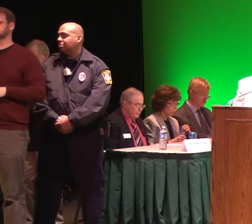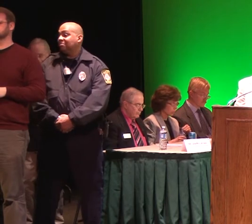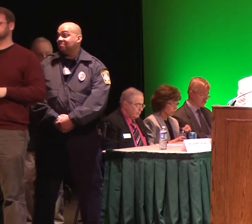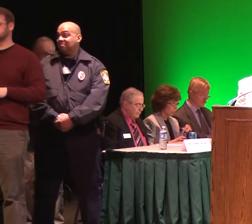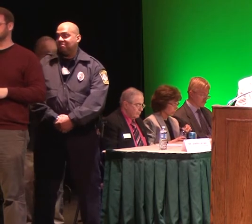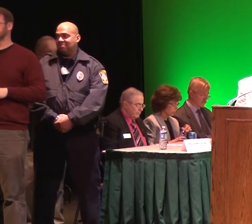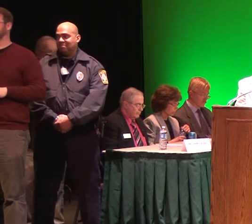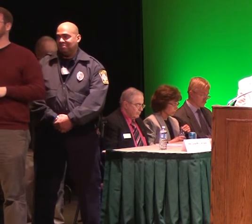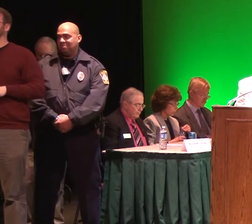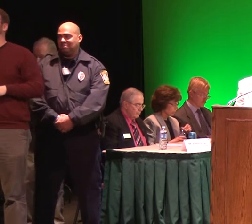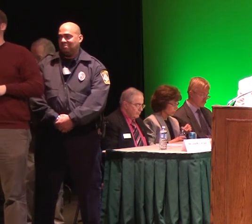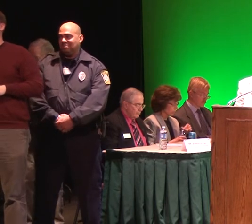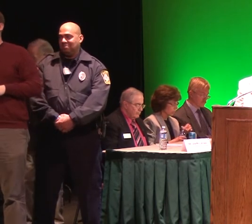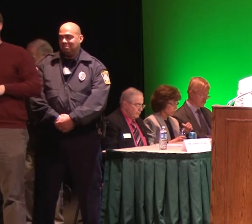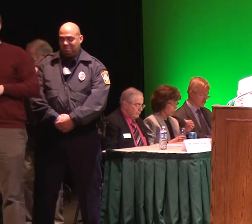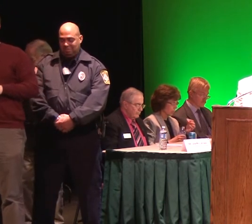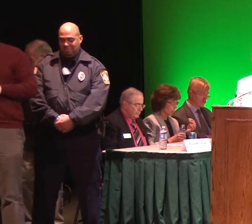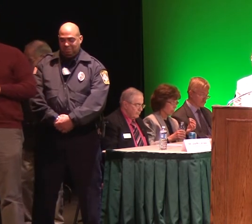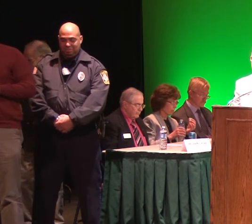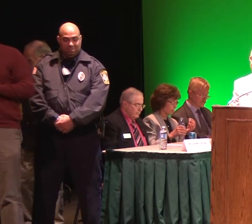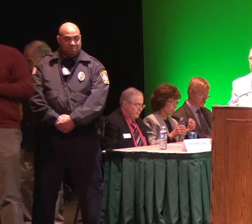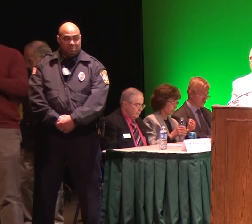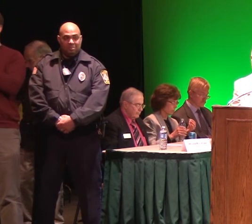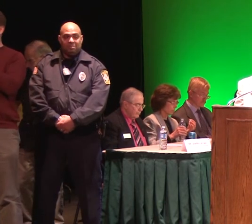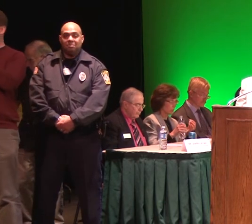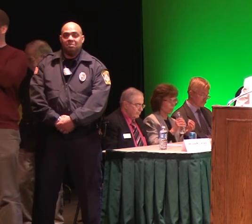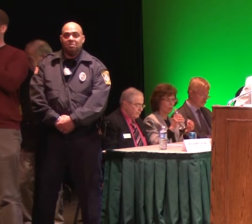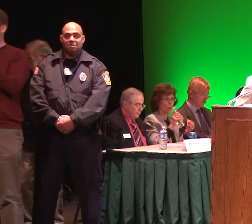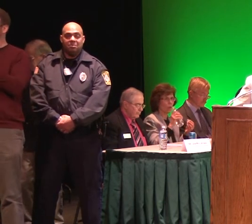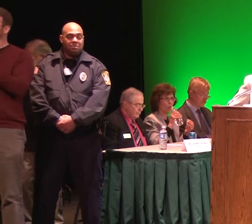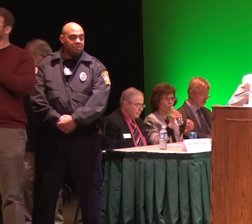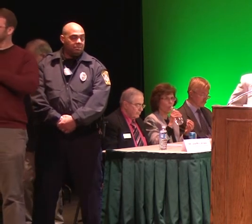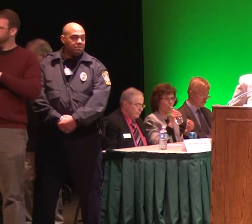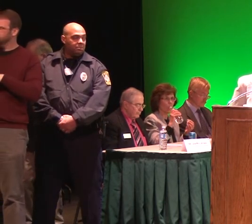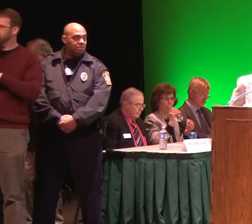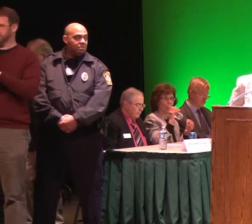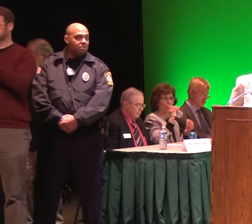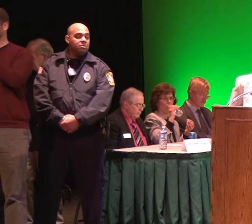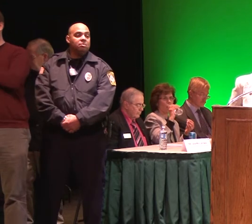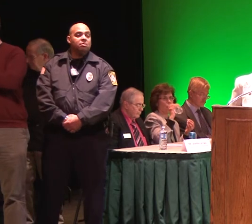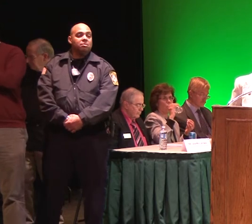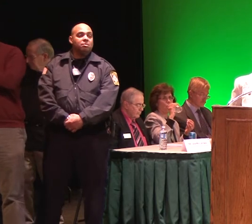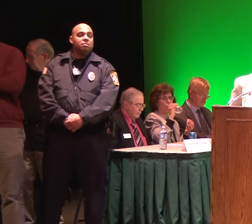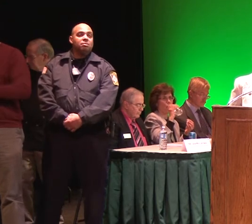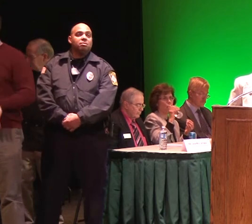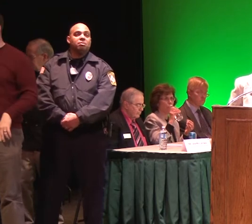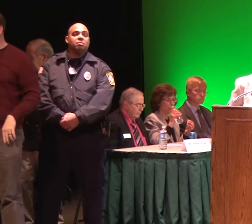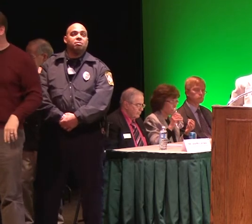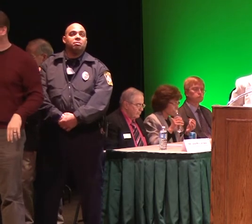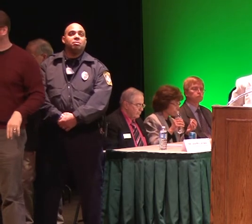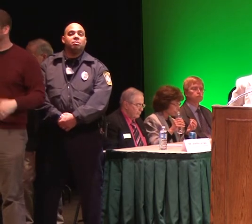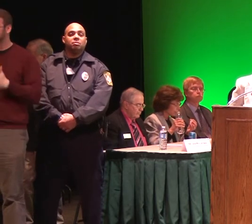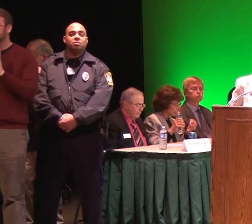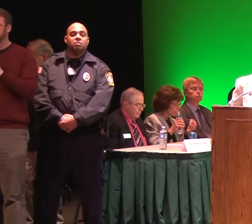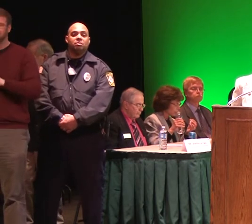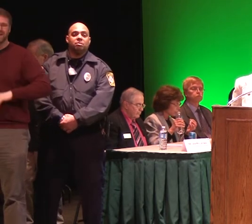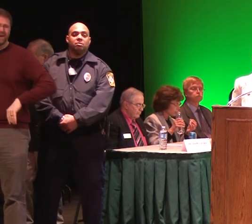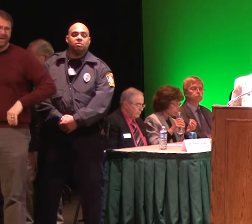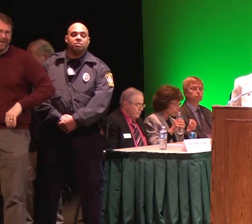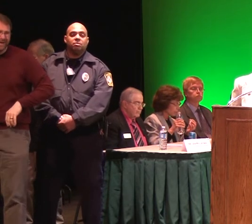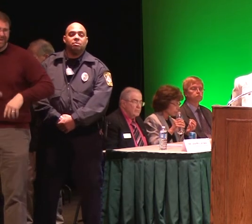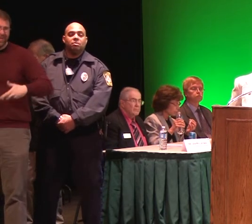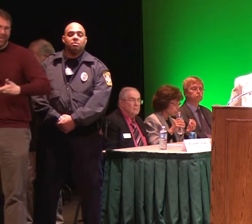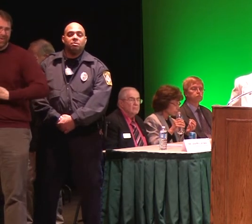Merit and Humor in Science. The humor doesn't have to be a shoulder banger or a knee